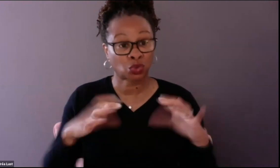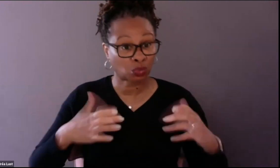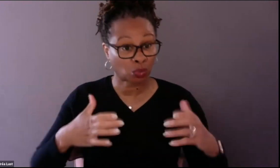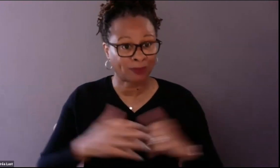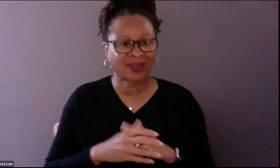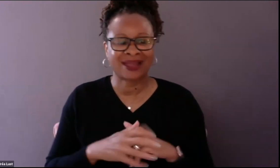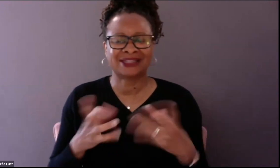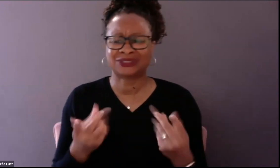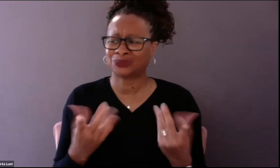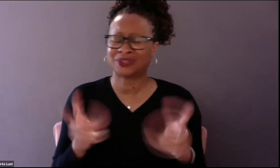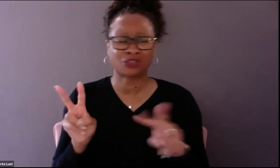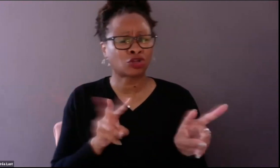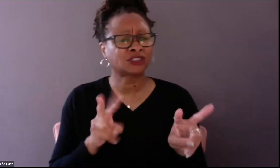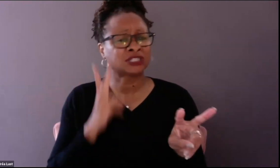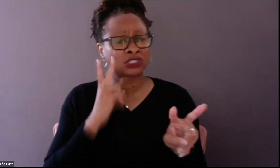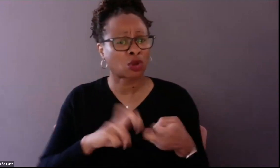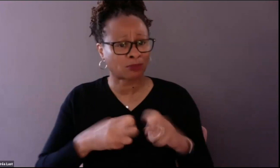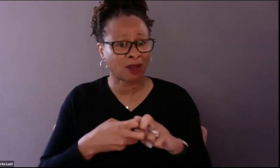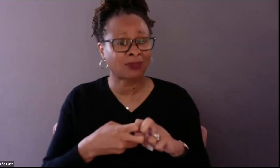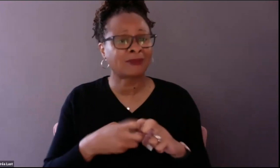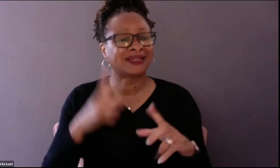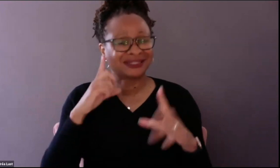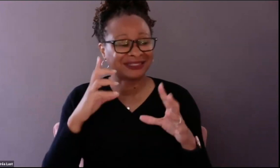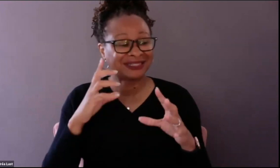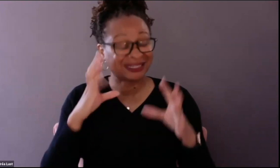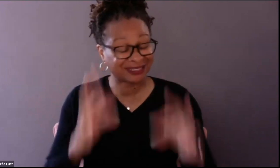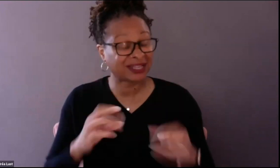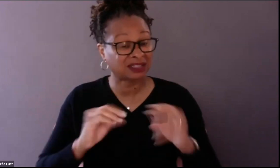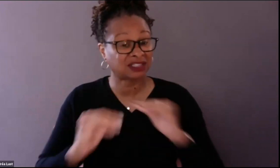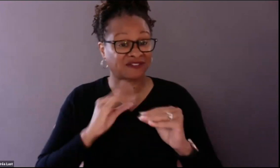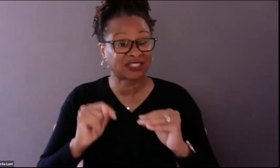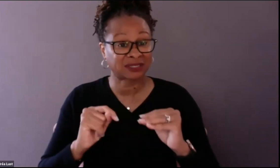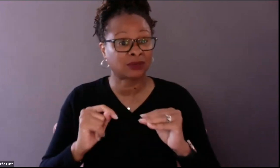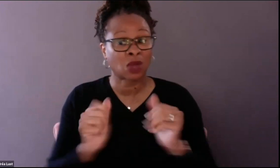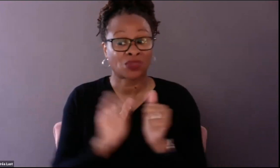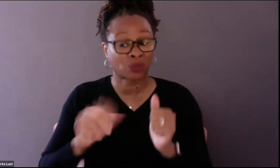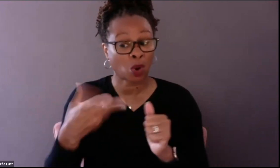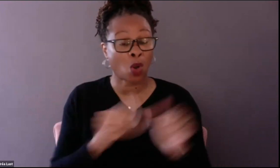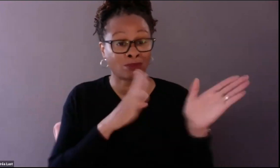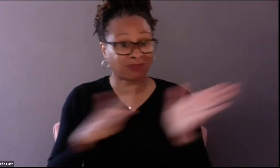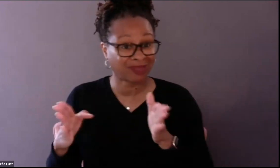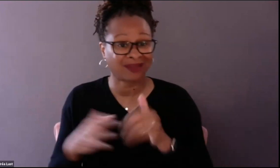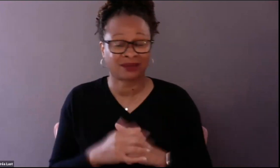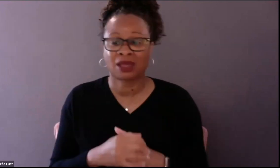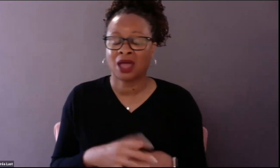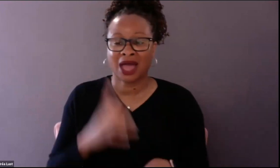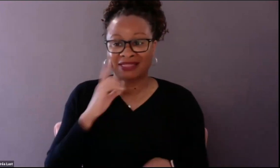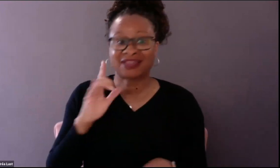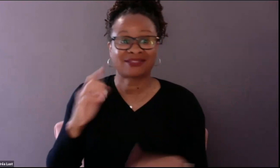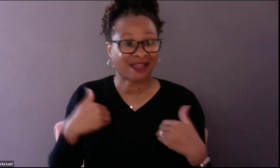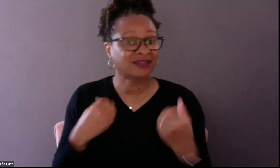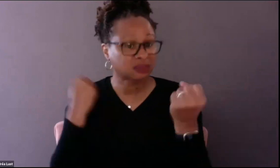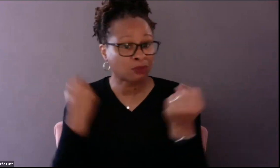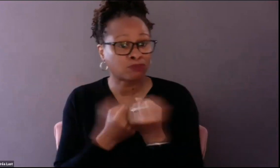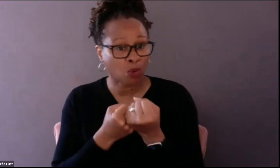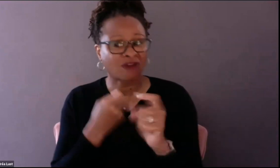into their own hands and were being so brave in the space. I think there was a support